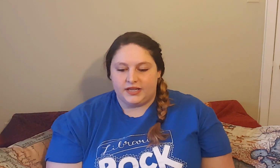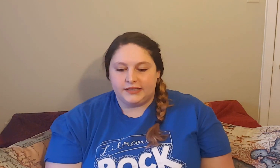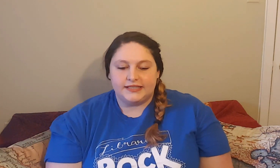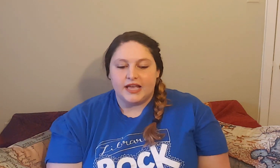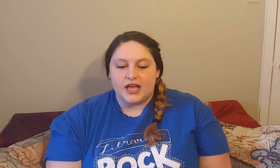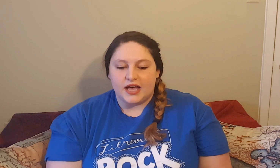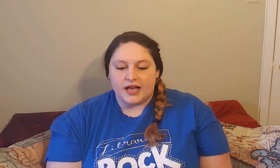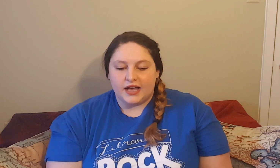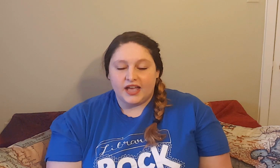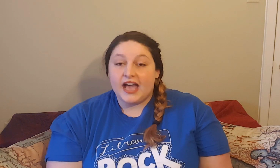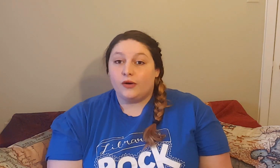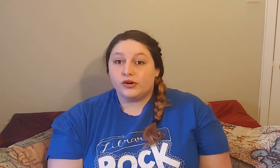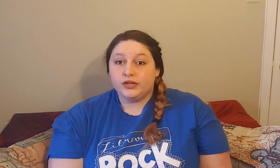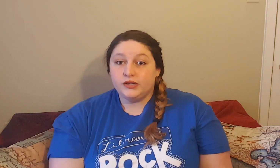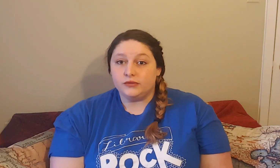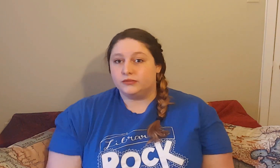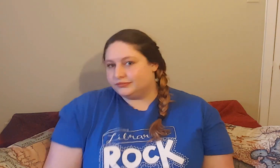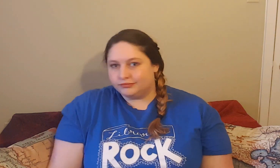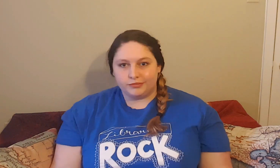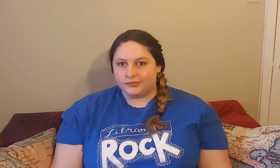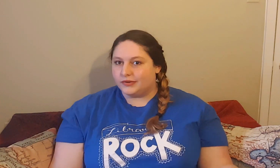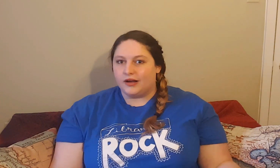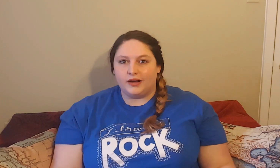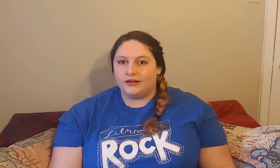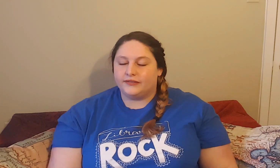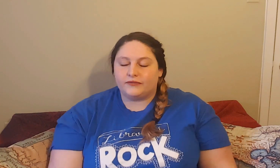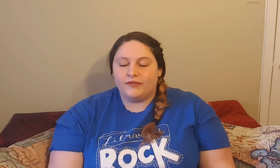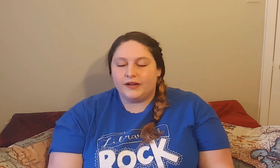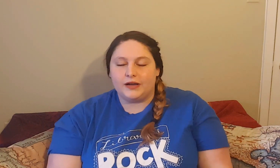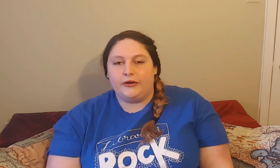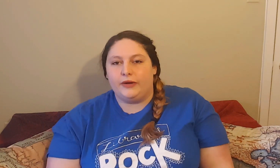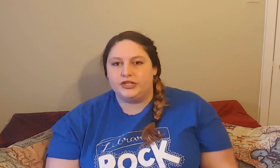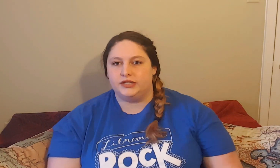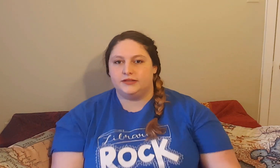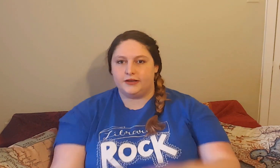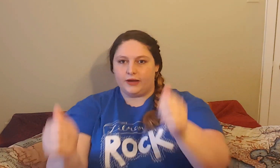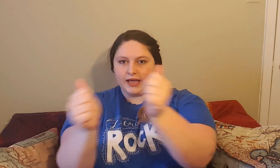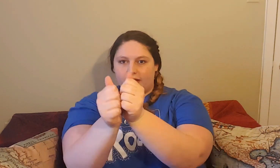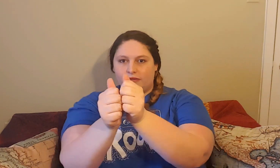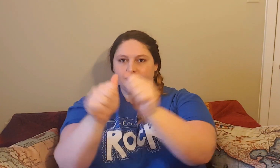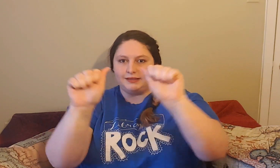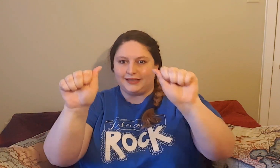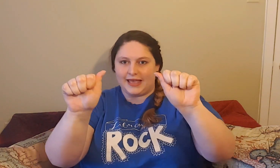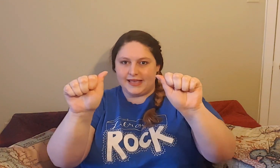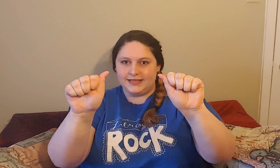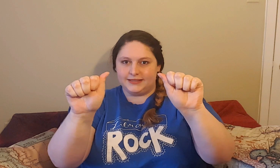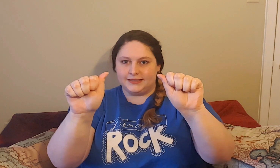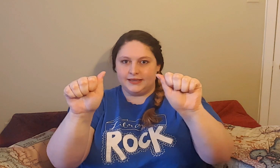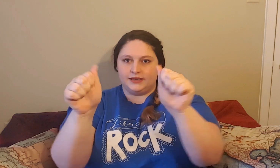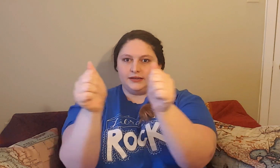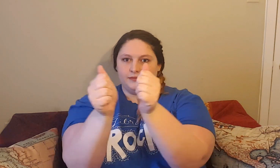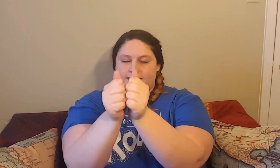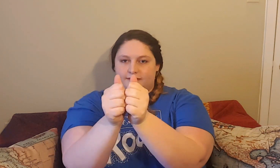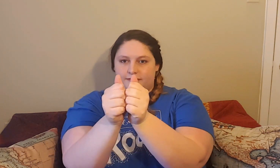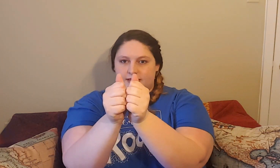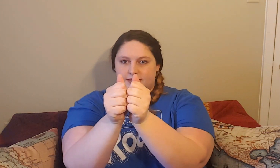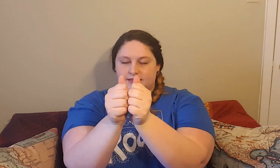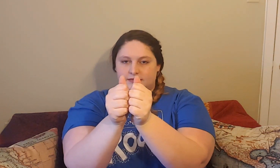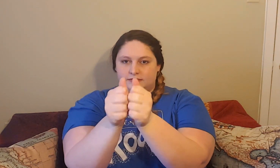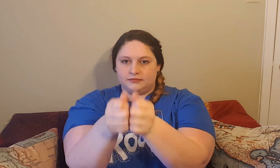Perfect. How are you? Very common question. So how is like an A's, making a fist,